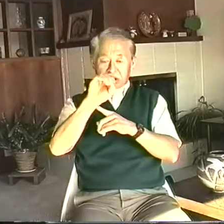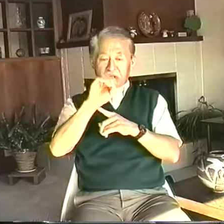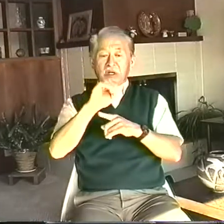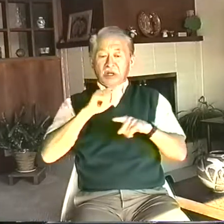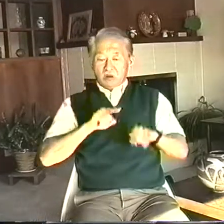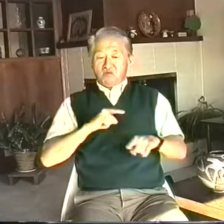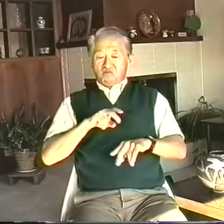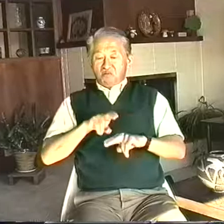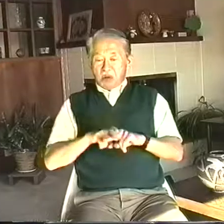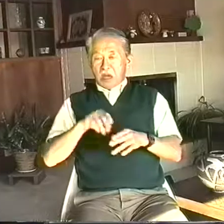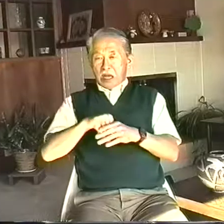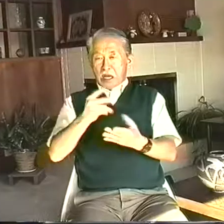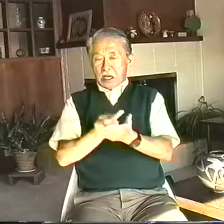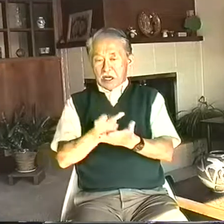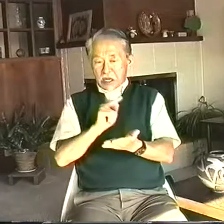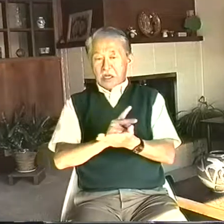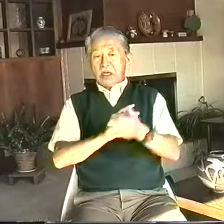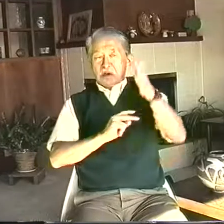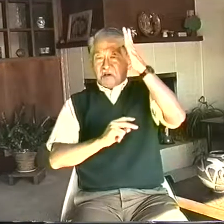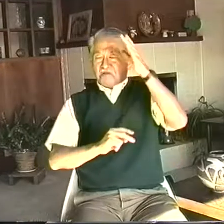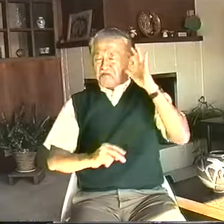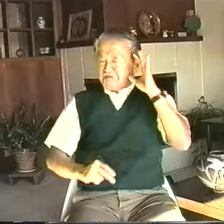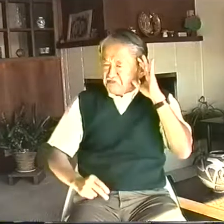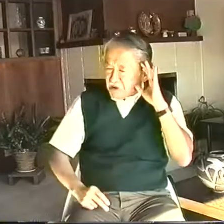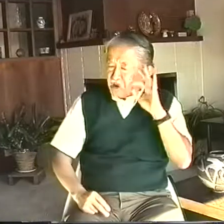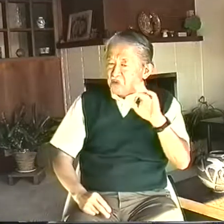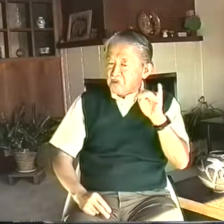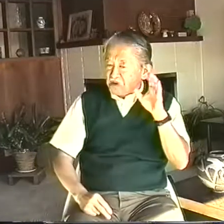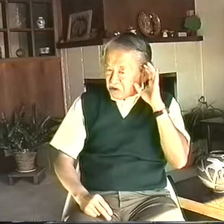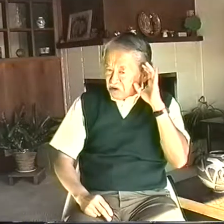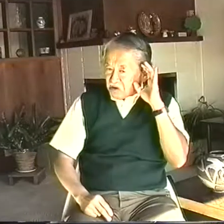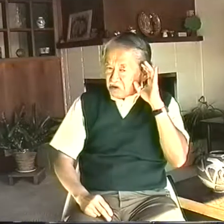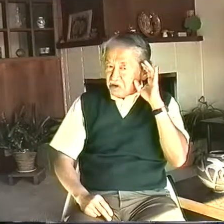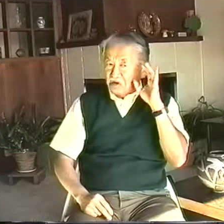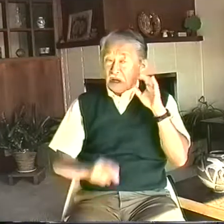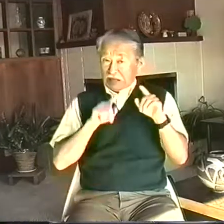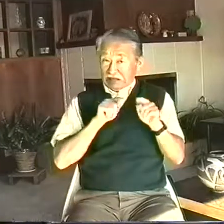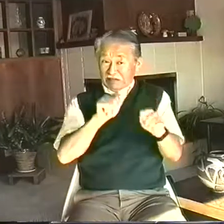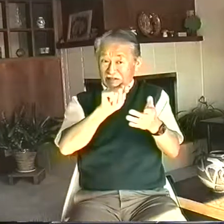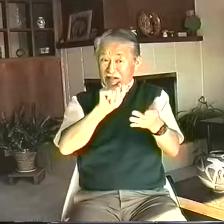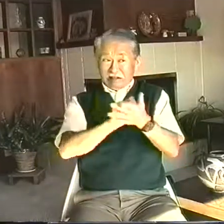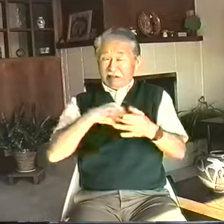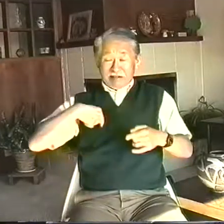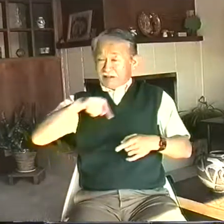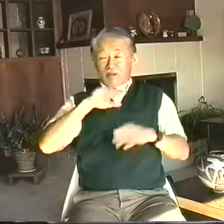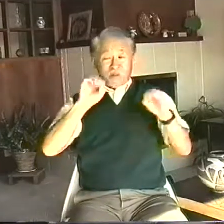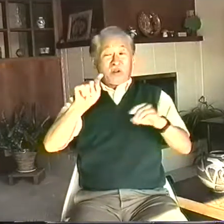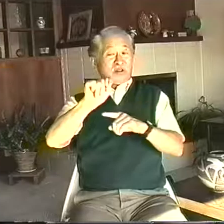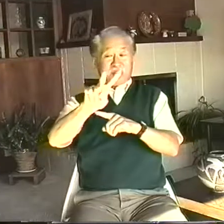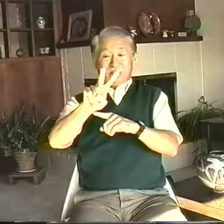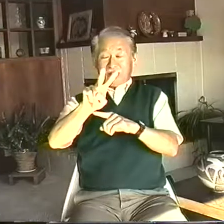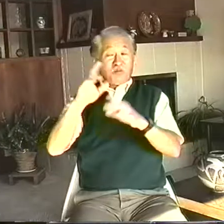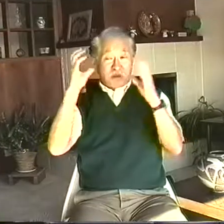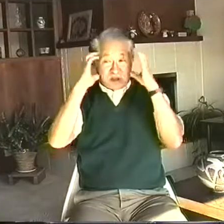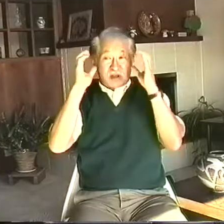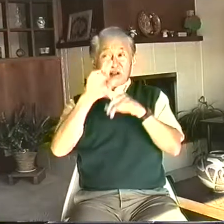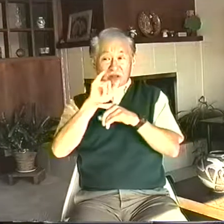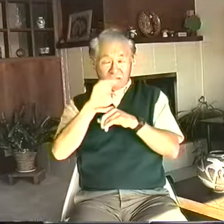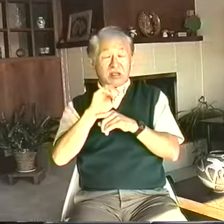On the morning of the Pearl Harbor attack, December 7th, 1941, I was seated in the kitchen, and I saw my father with his ear to the